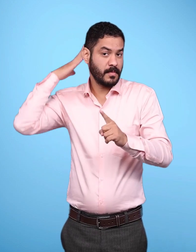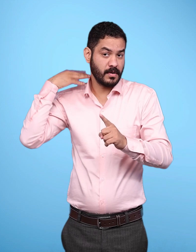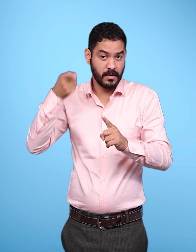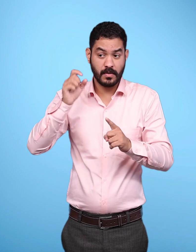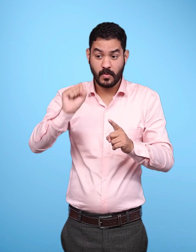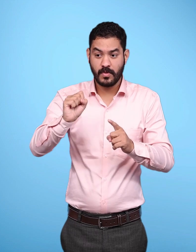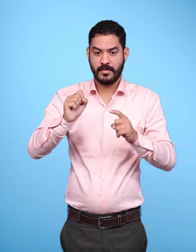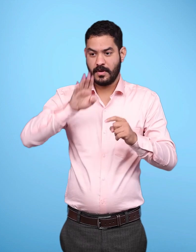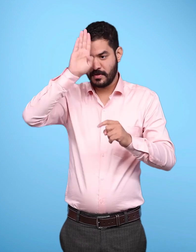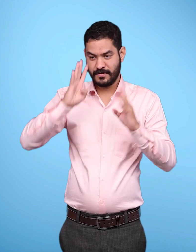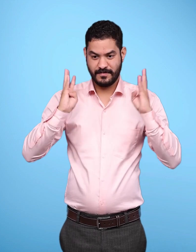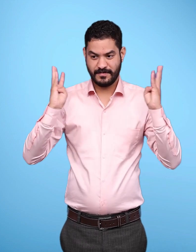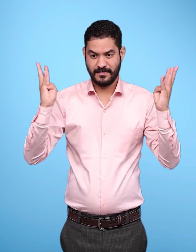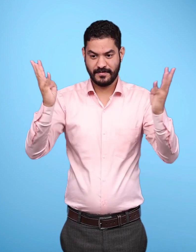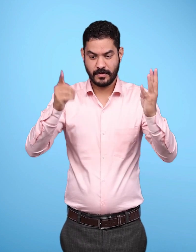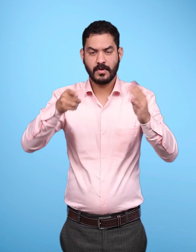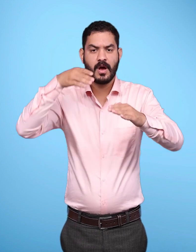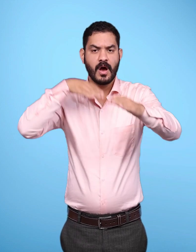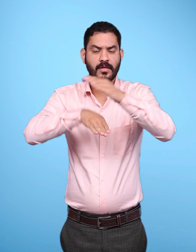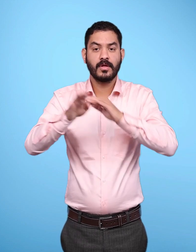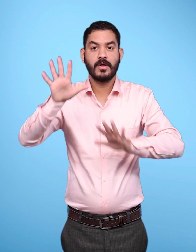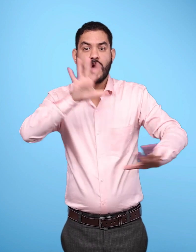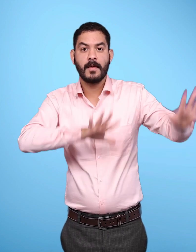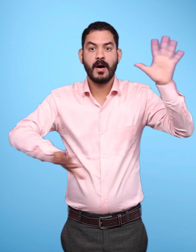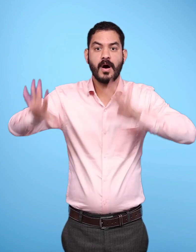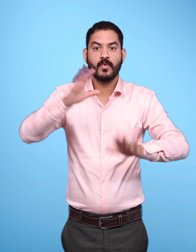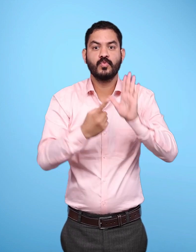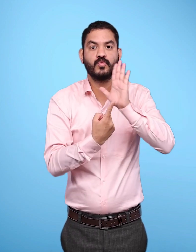is known for his plays depicting life in the king's court.